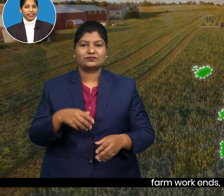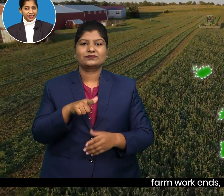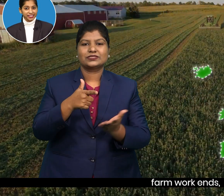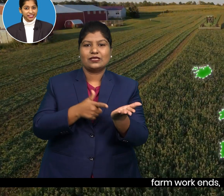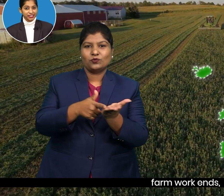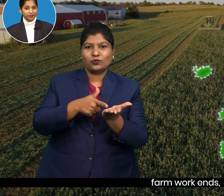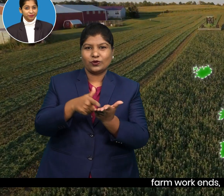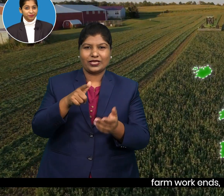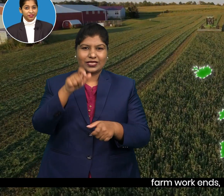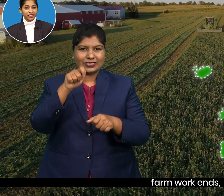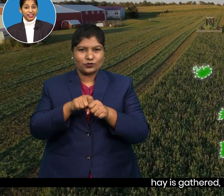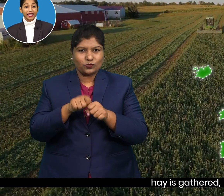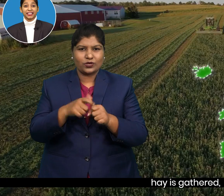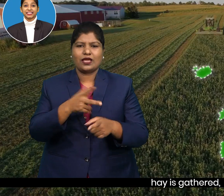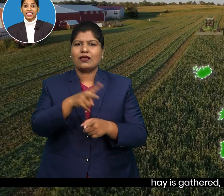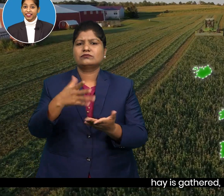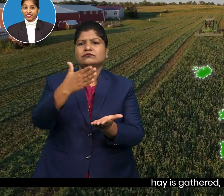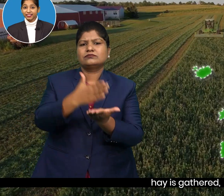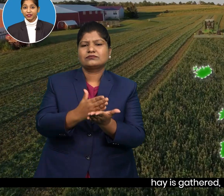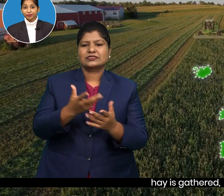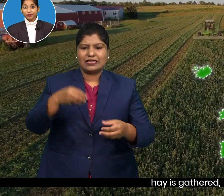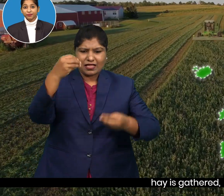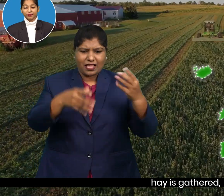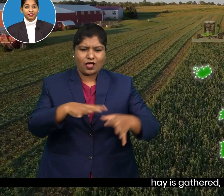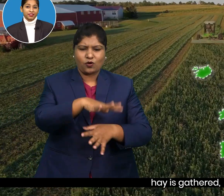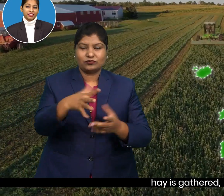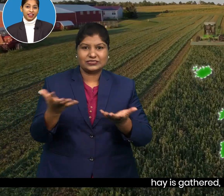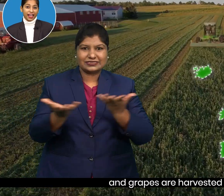work ends, hay is gathered,